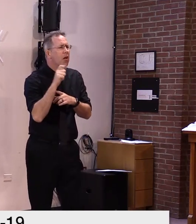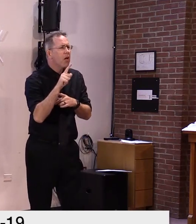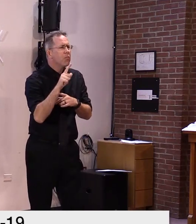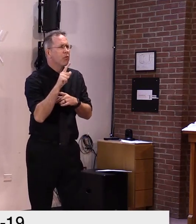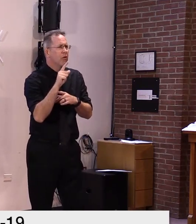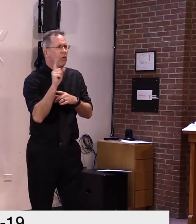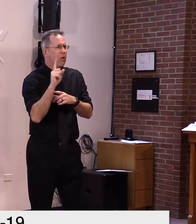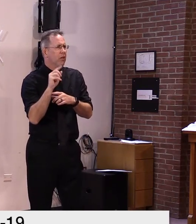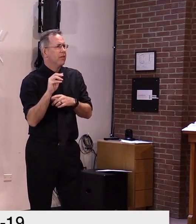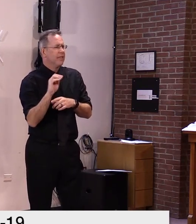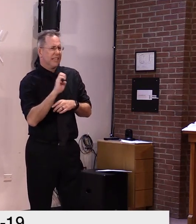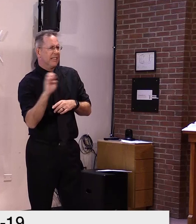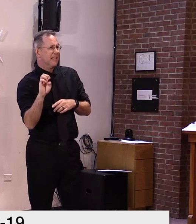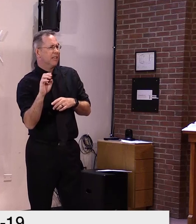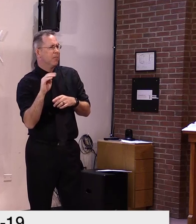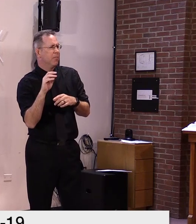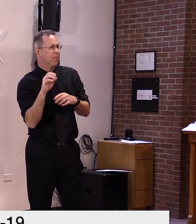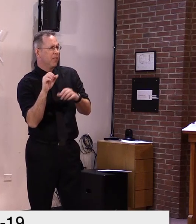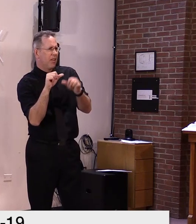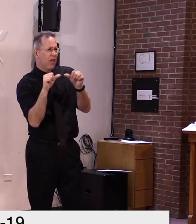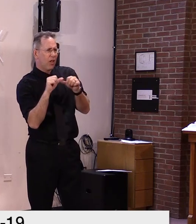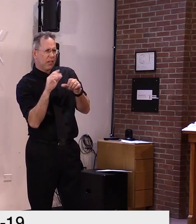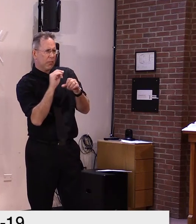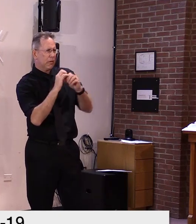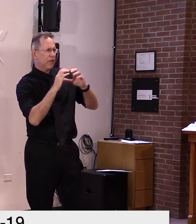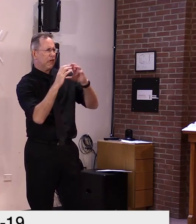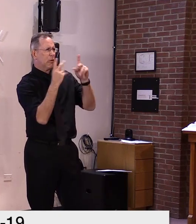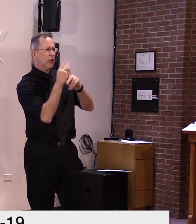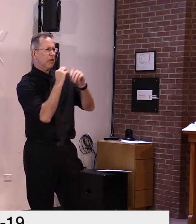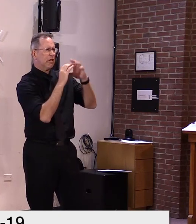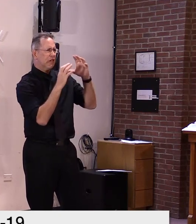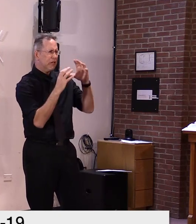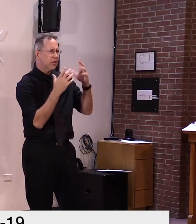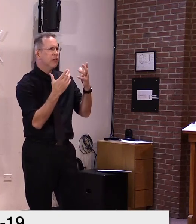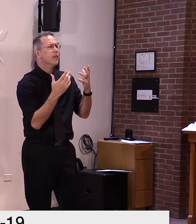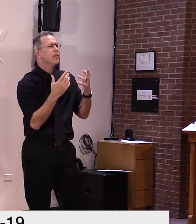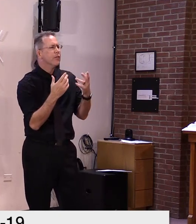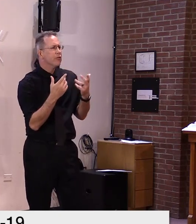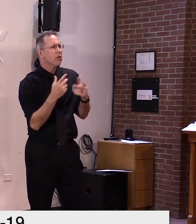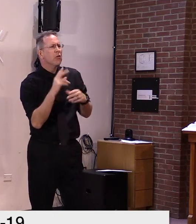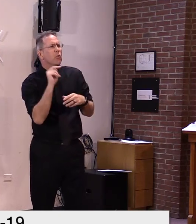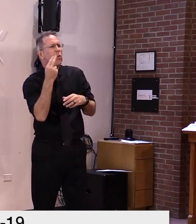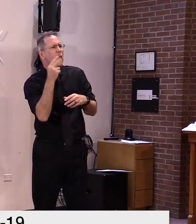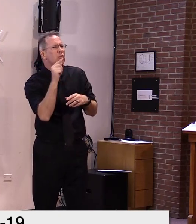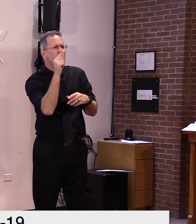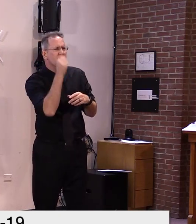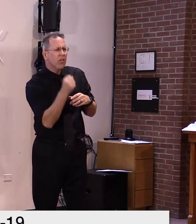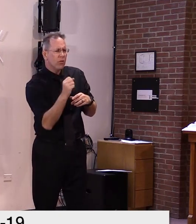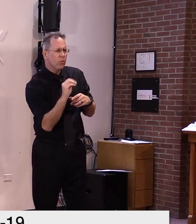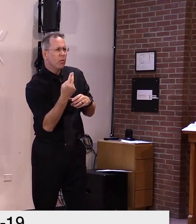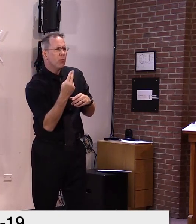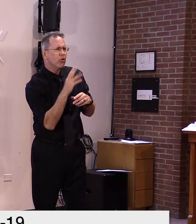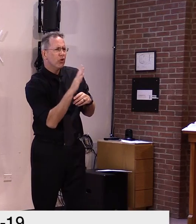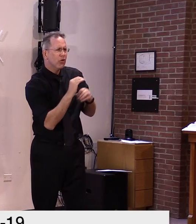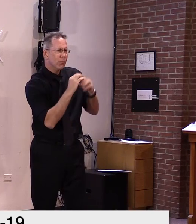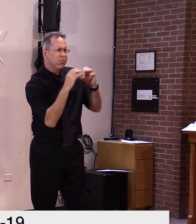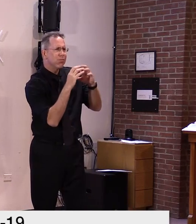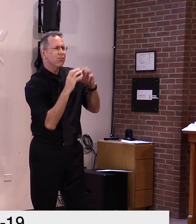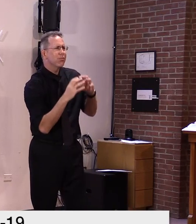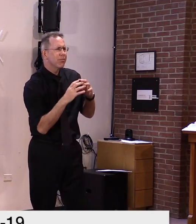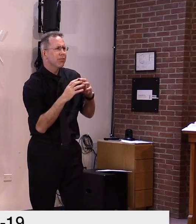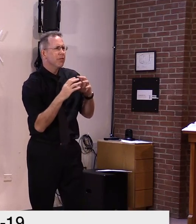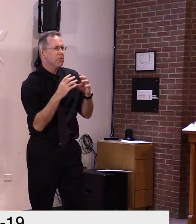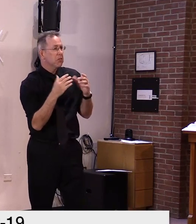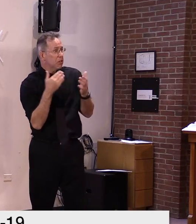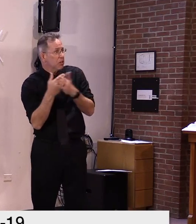Island and Boston, and then some as well in southern New Hampshire. So they're not necessarily right on the Vermont border, but we are